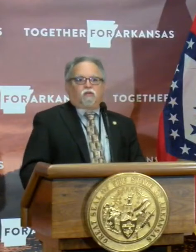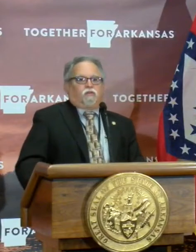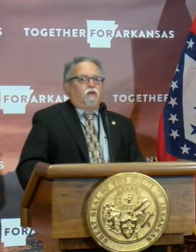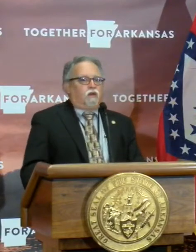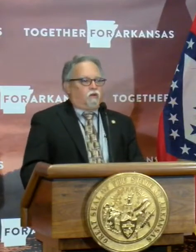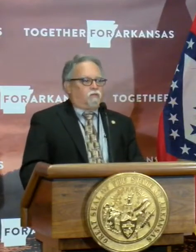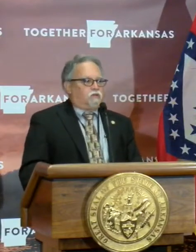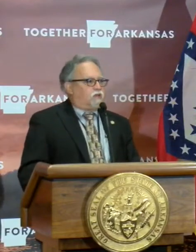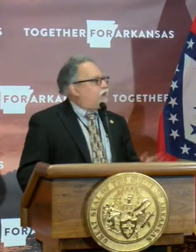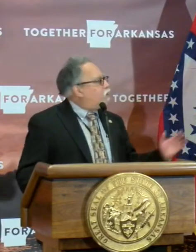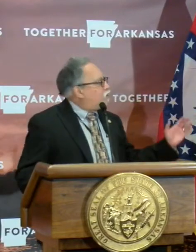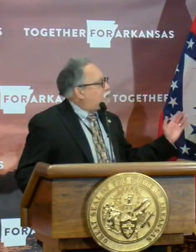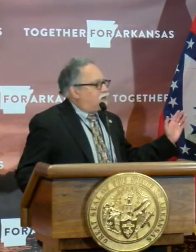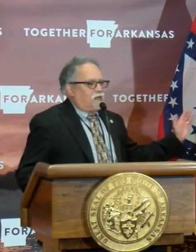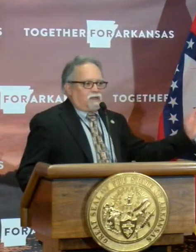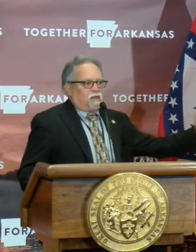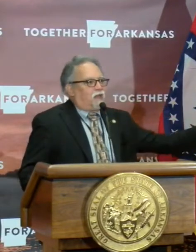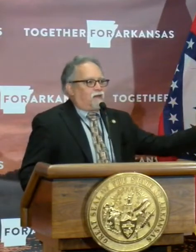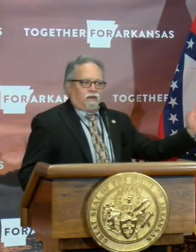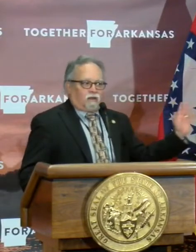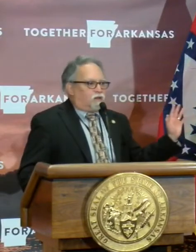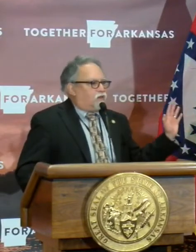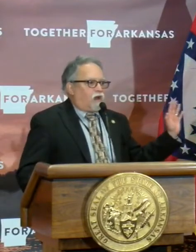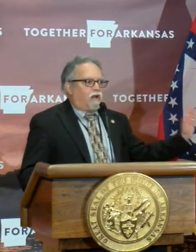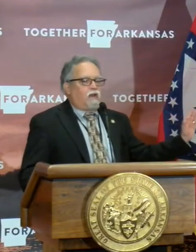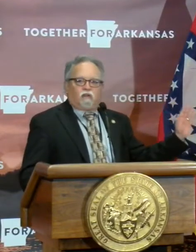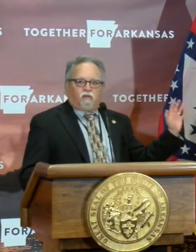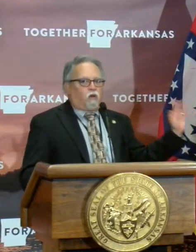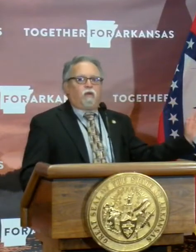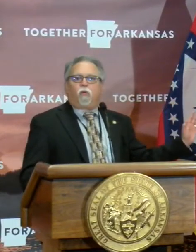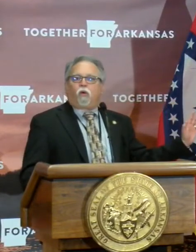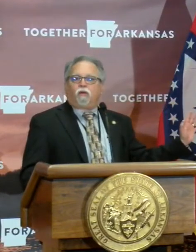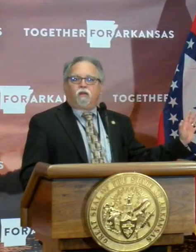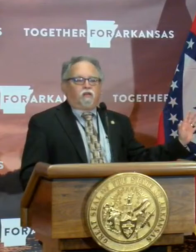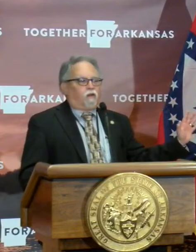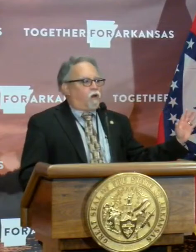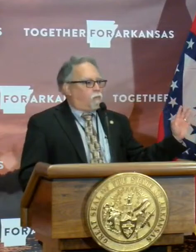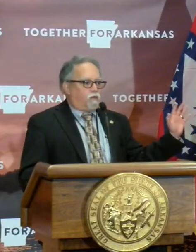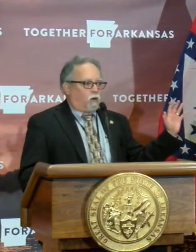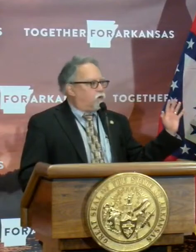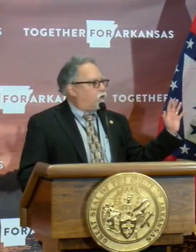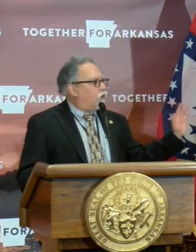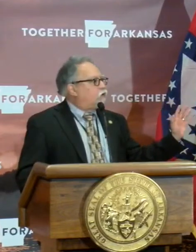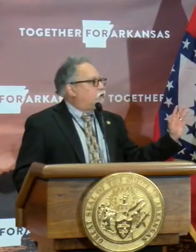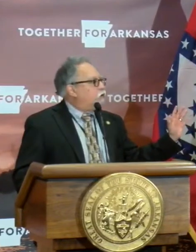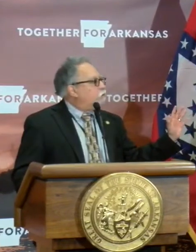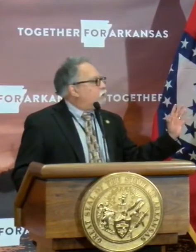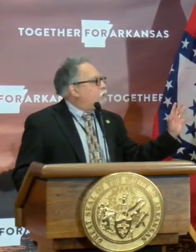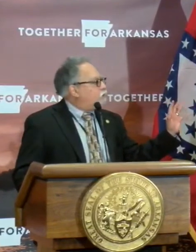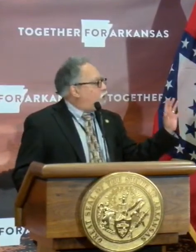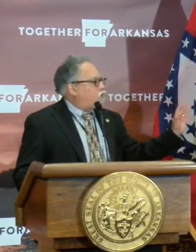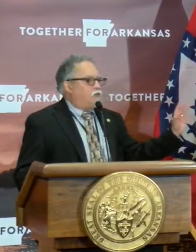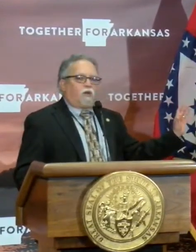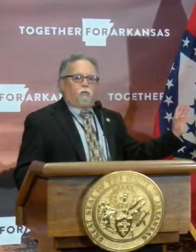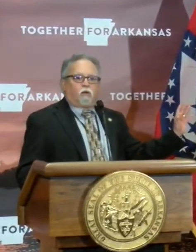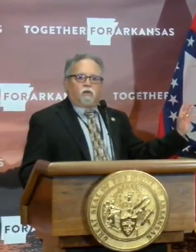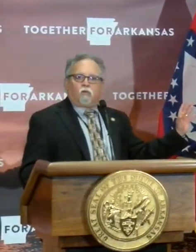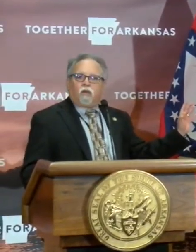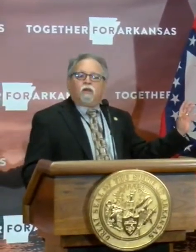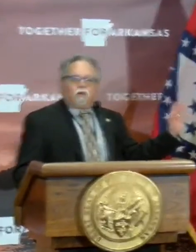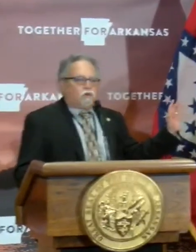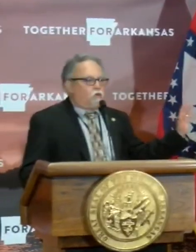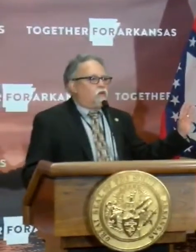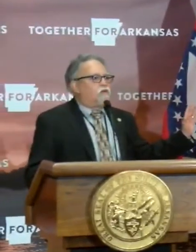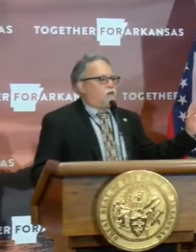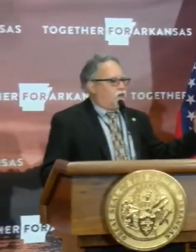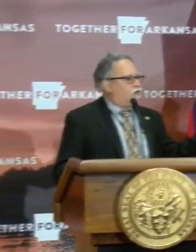a source of transmission. And I know that this holiday is very important. It's part of our culture, but it's also very important that